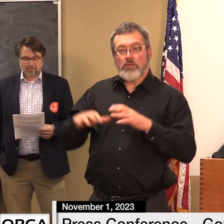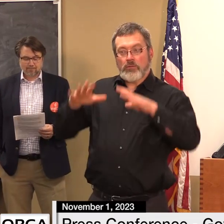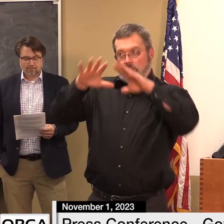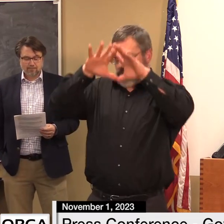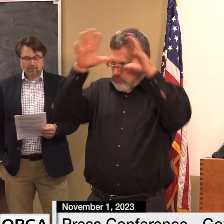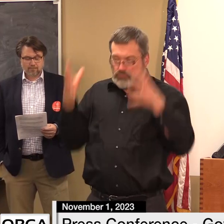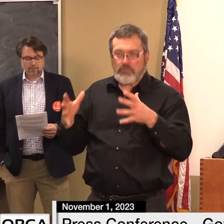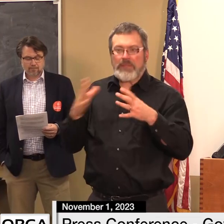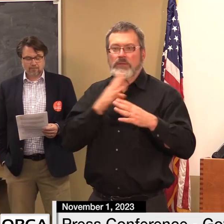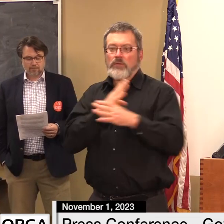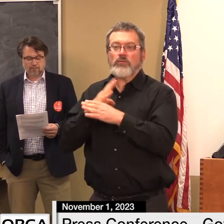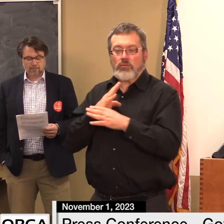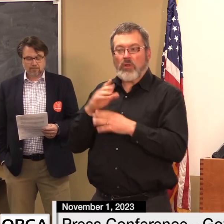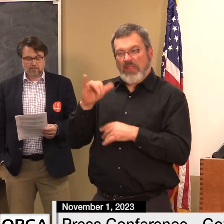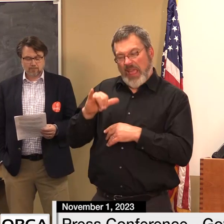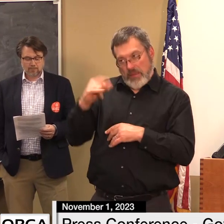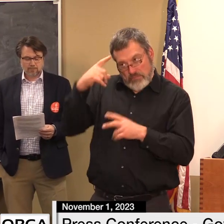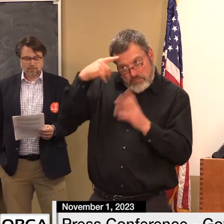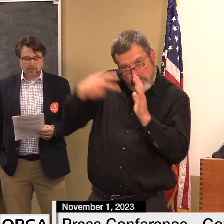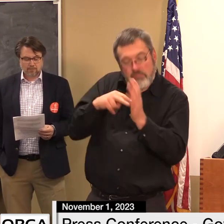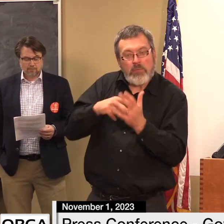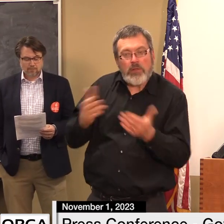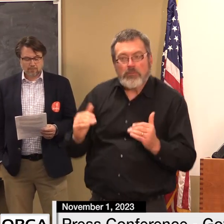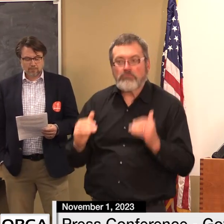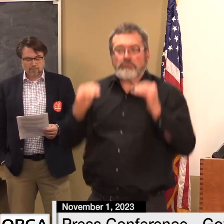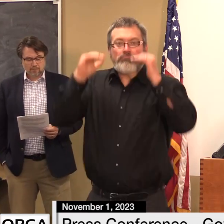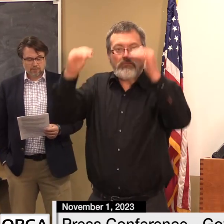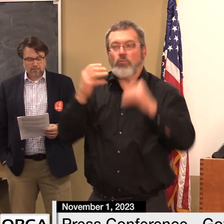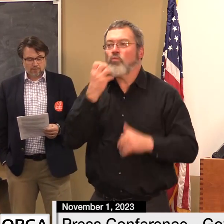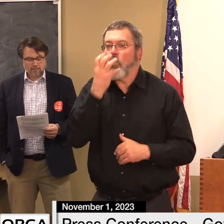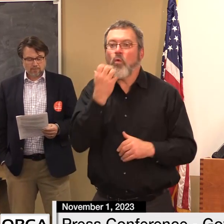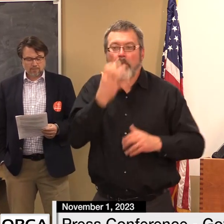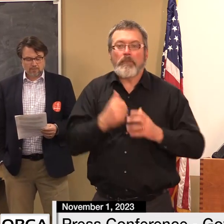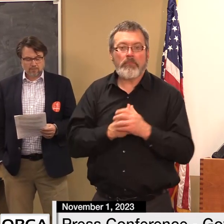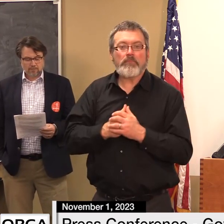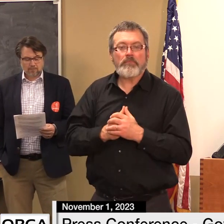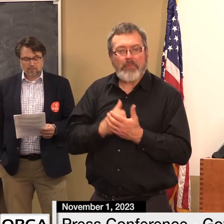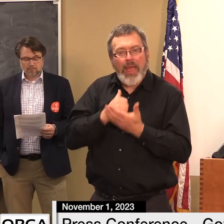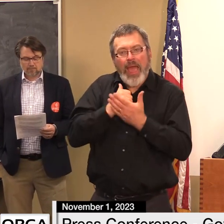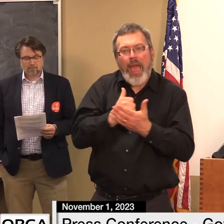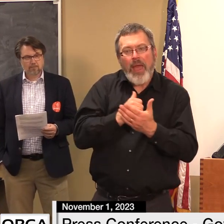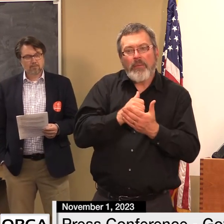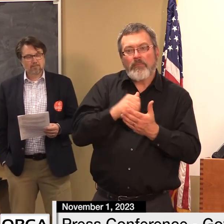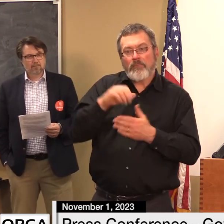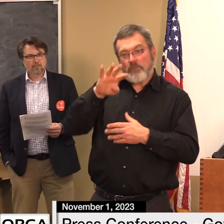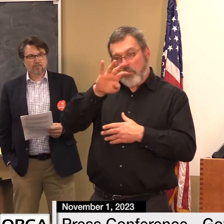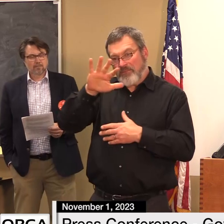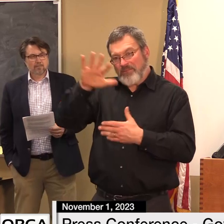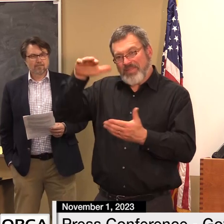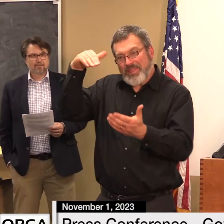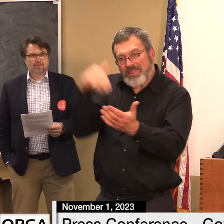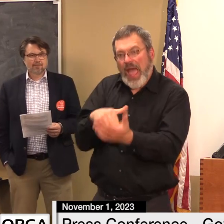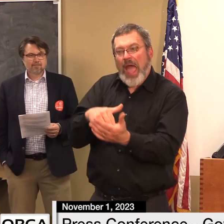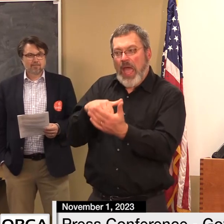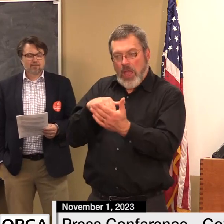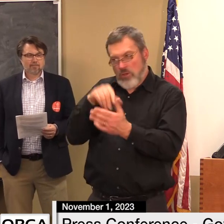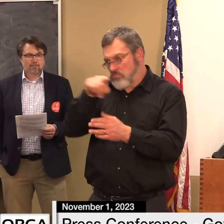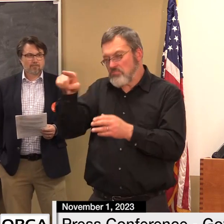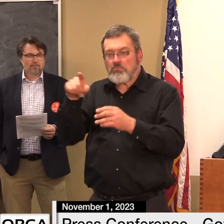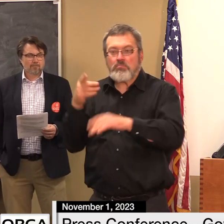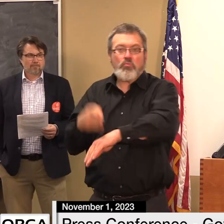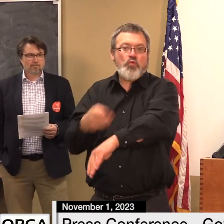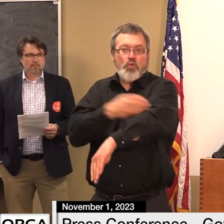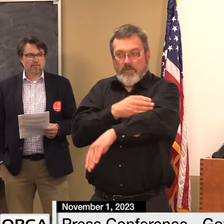has been a committed partner in this work for over 30 years. We've helped support over 45,000 improvements to Vermonters' homes and